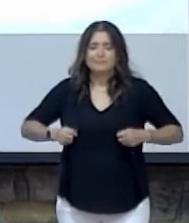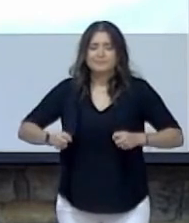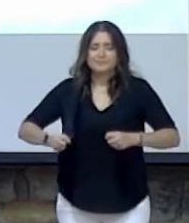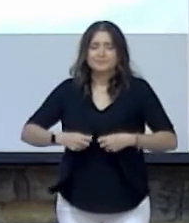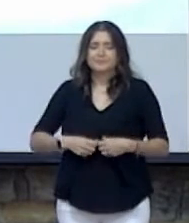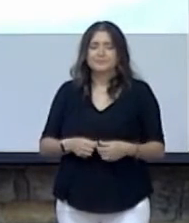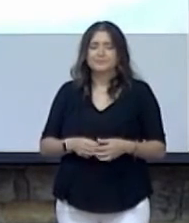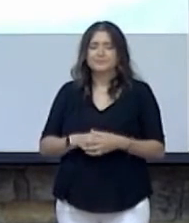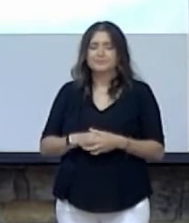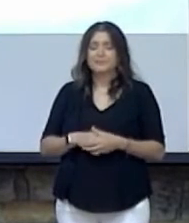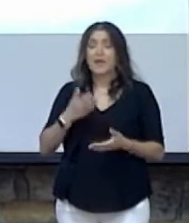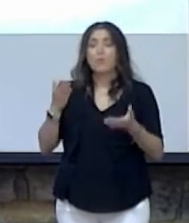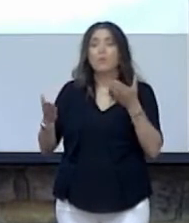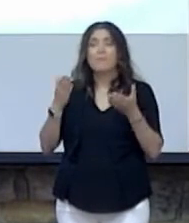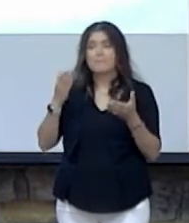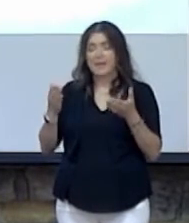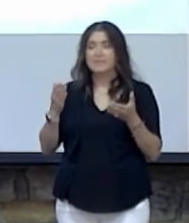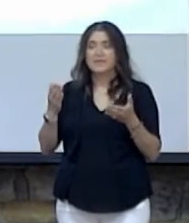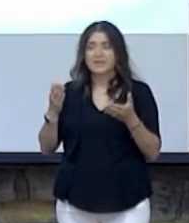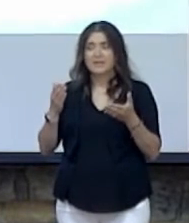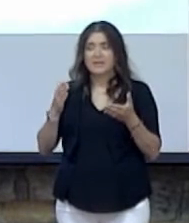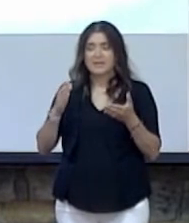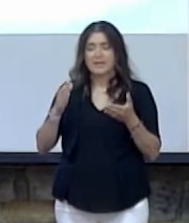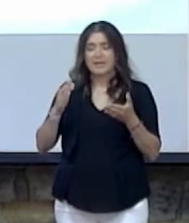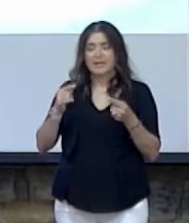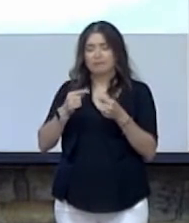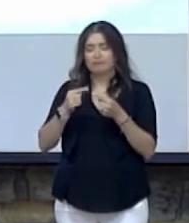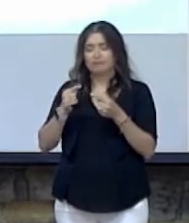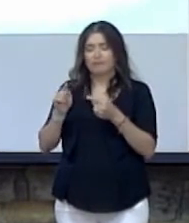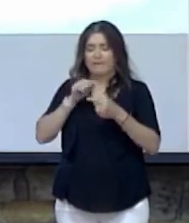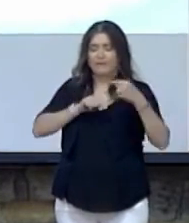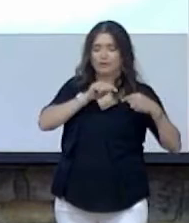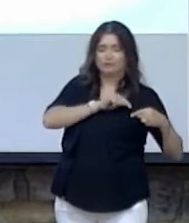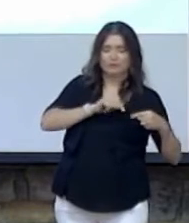And we'll maybe do this in reverse order, but I want to start in verse 11.